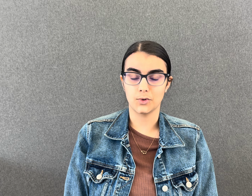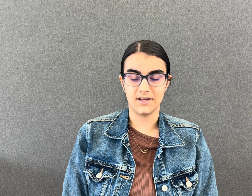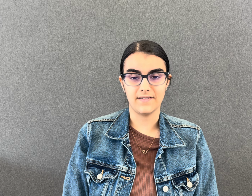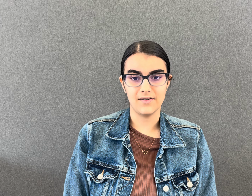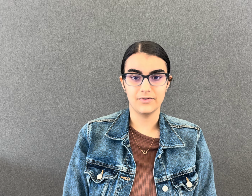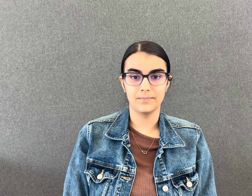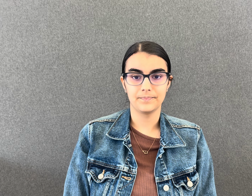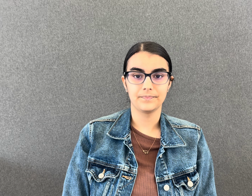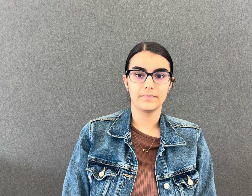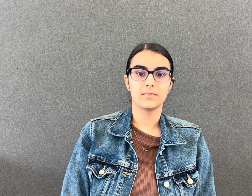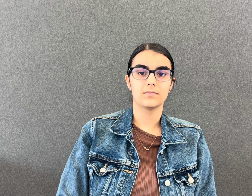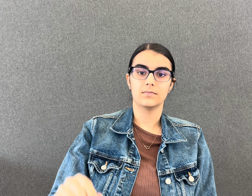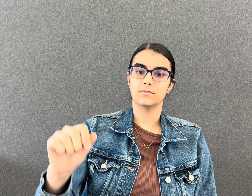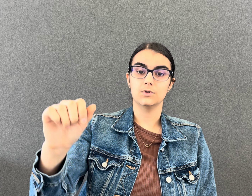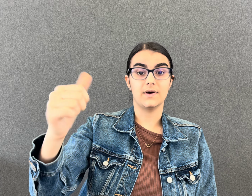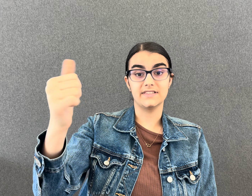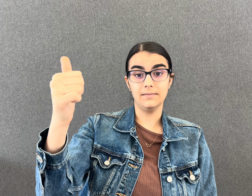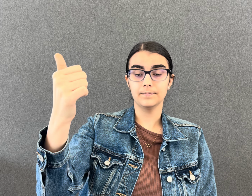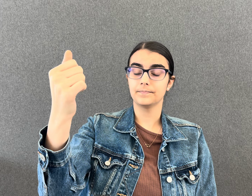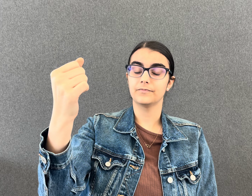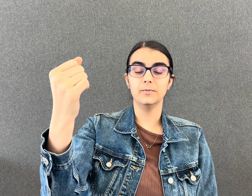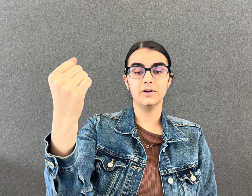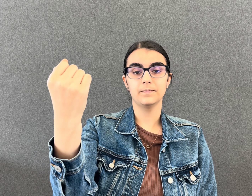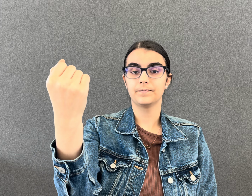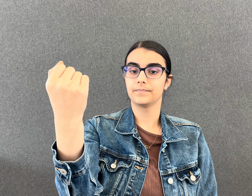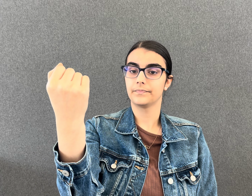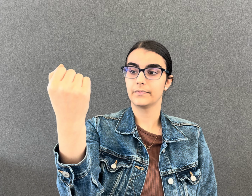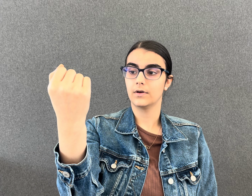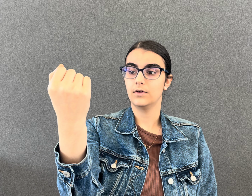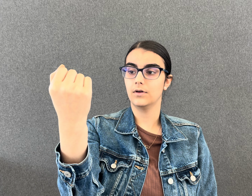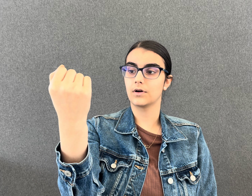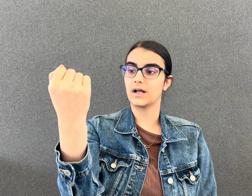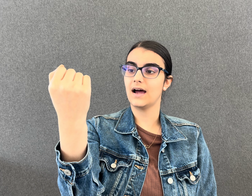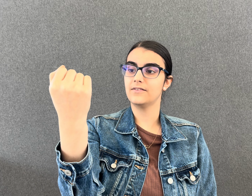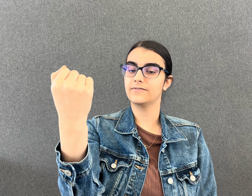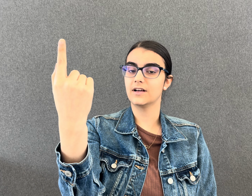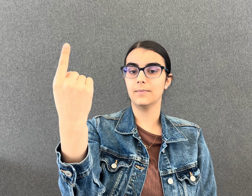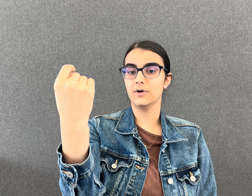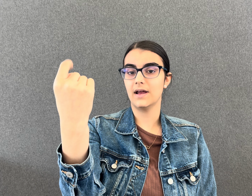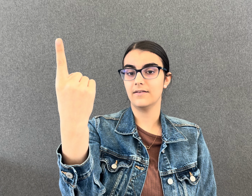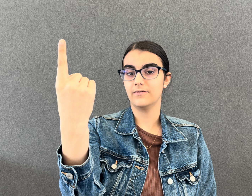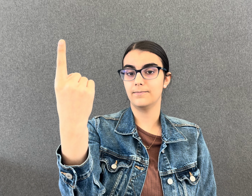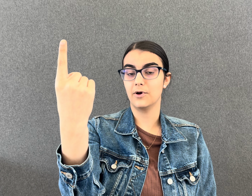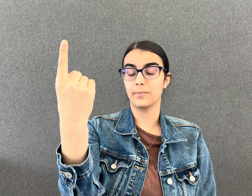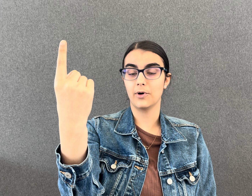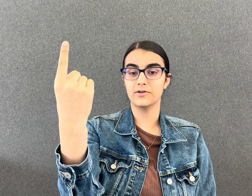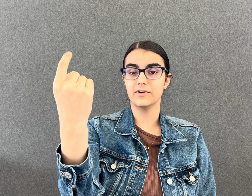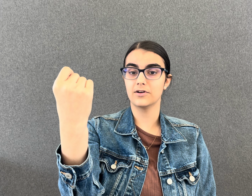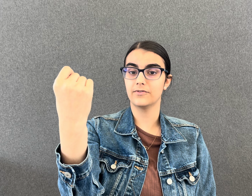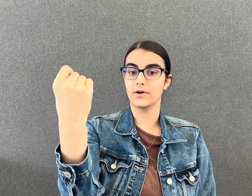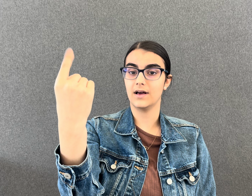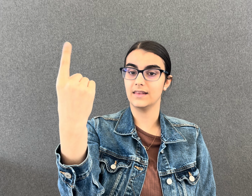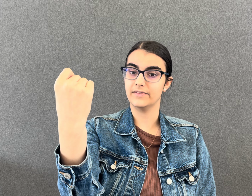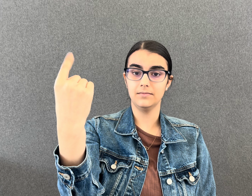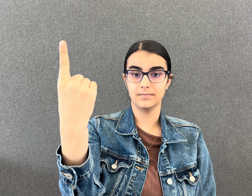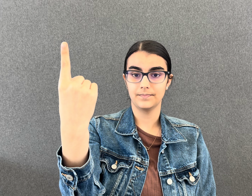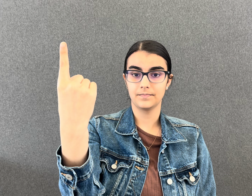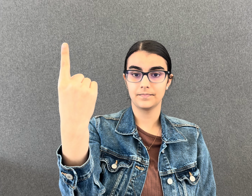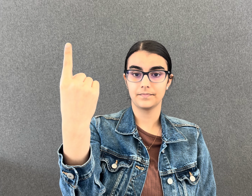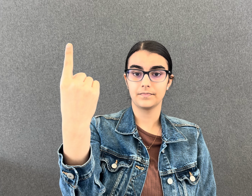25. So you have 10 from here. You're gonna kind of flick up your pointer finger for 11.